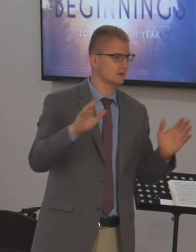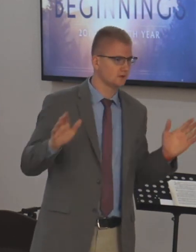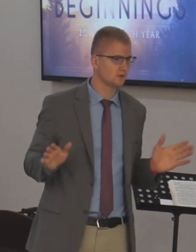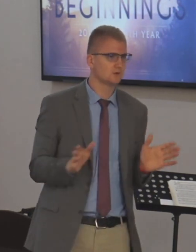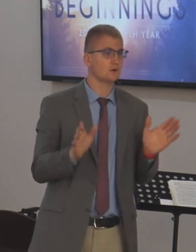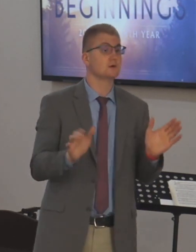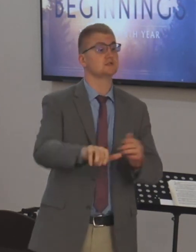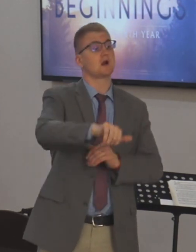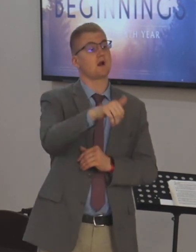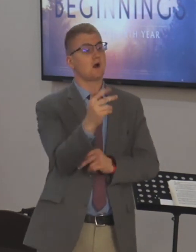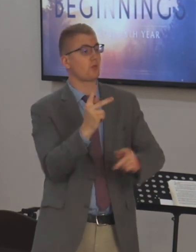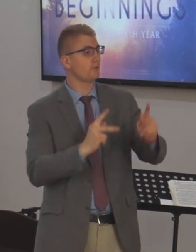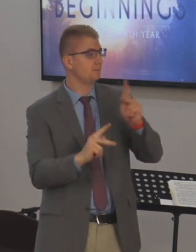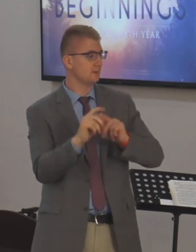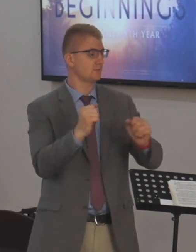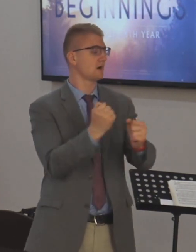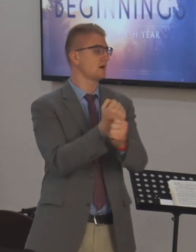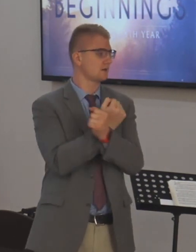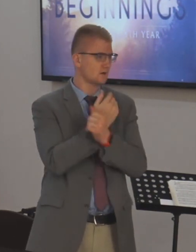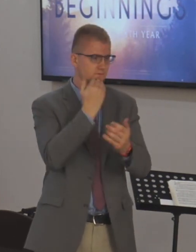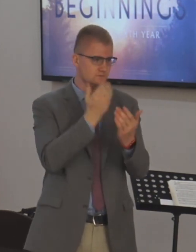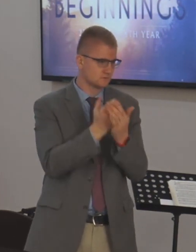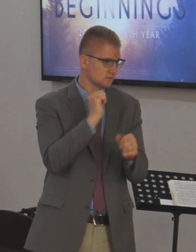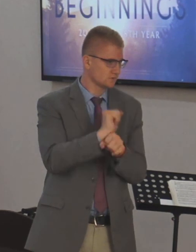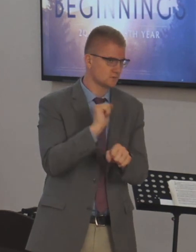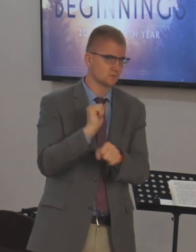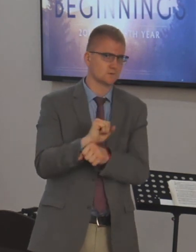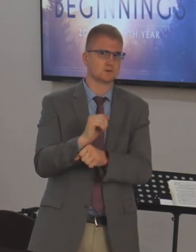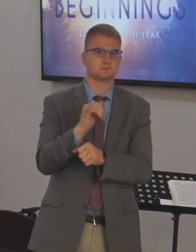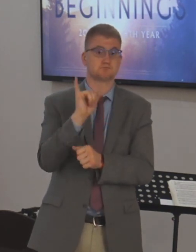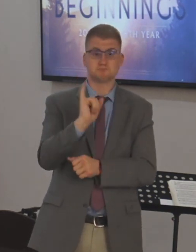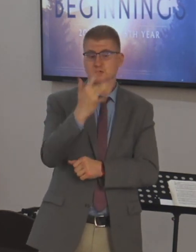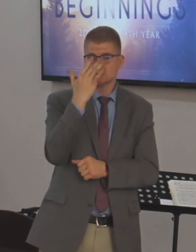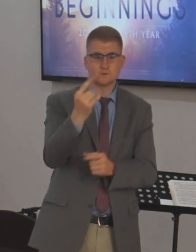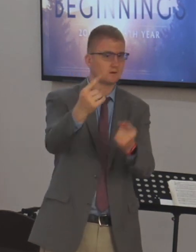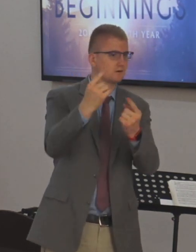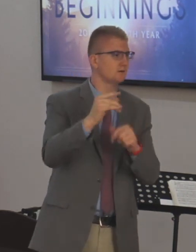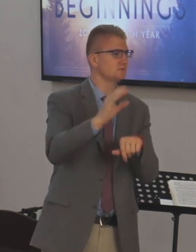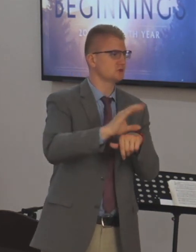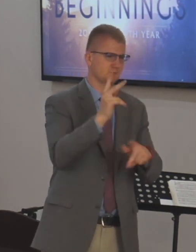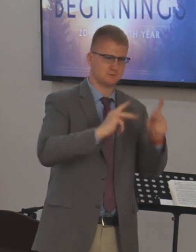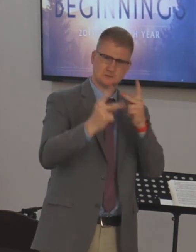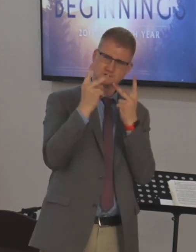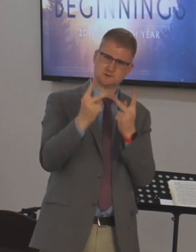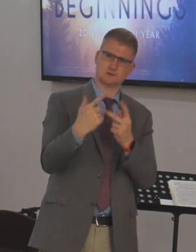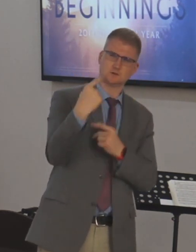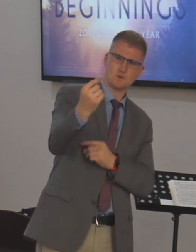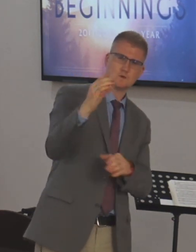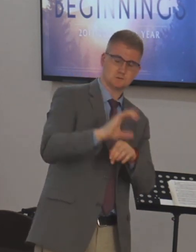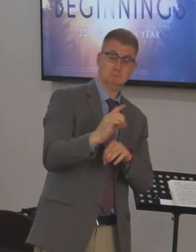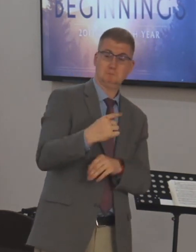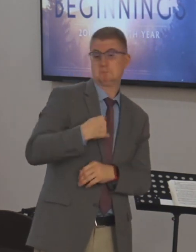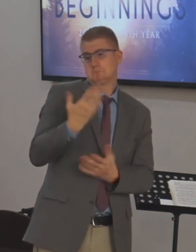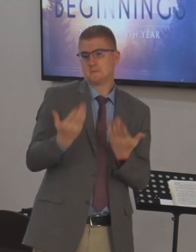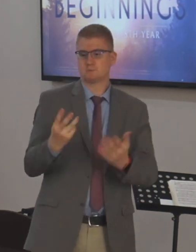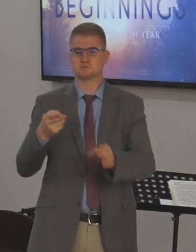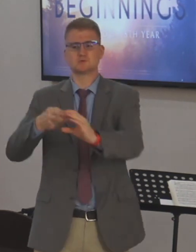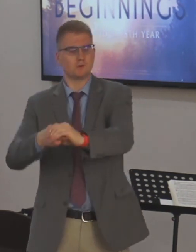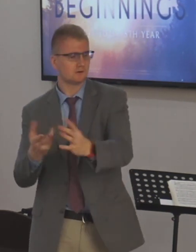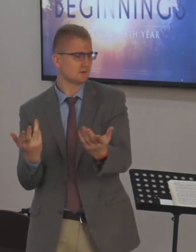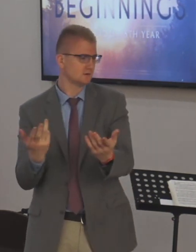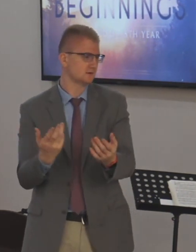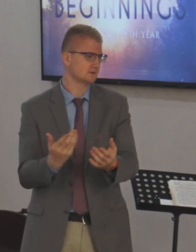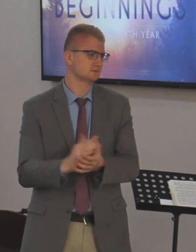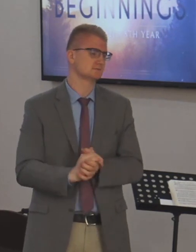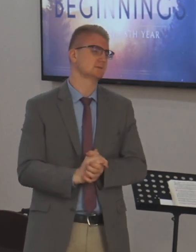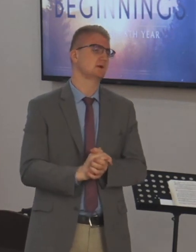You're provoking others to love and the good works. That's why you come. He tells you, you're provoking people to love and to do good works, and